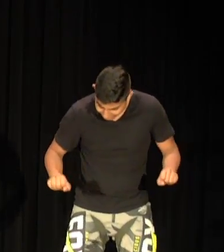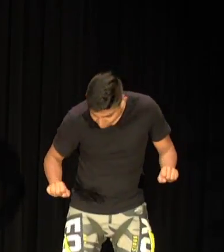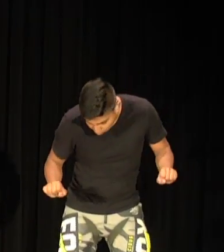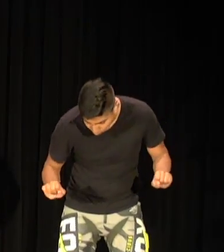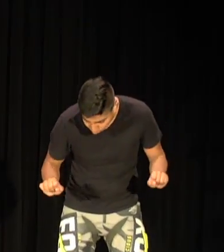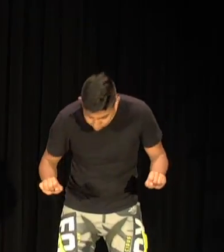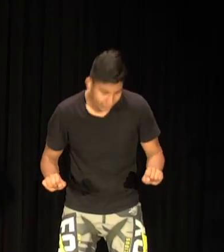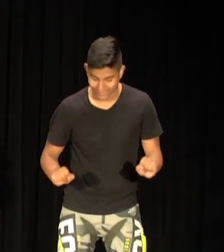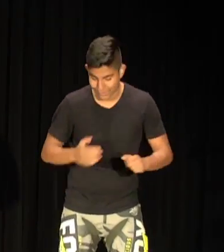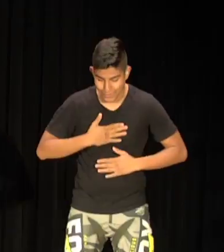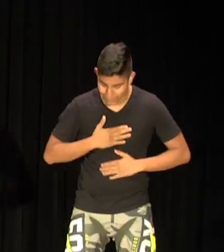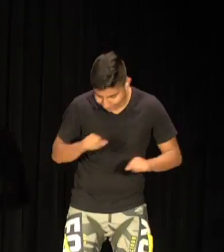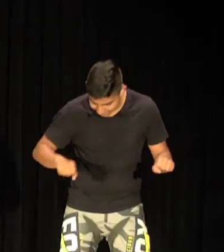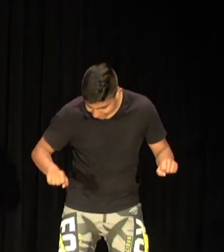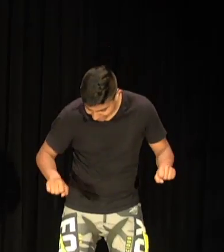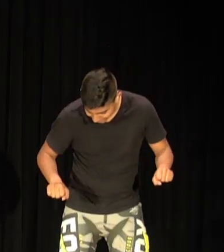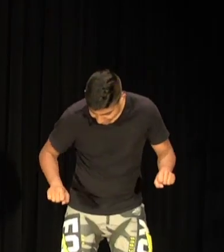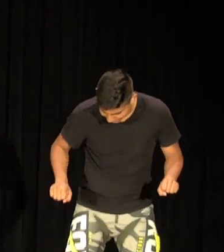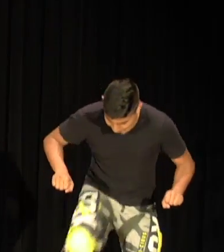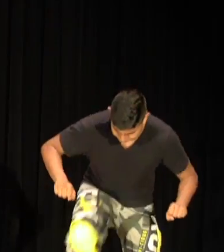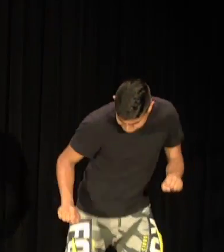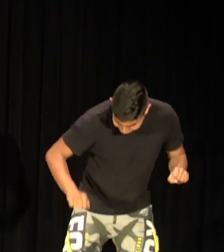right foot. Okay, here we go. Let me take a breath. All right, here we go.